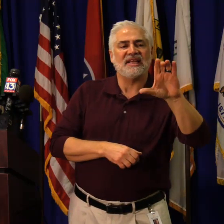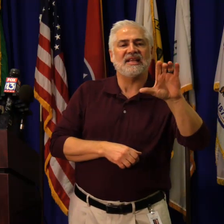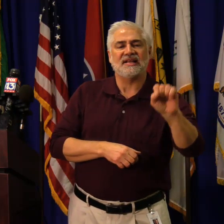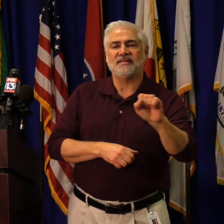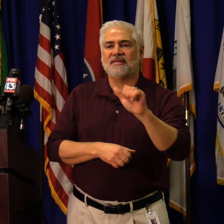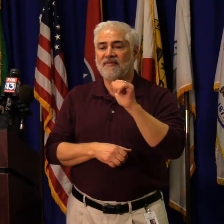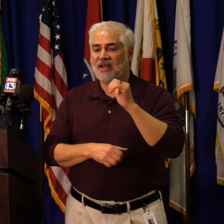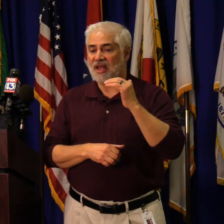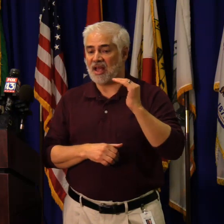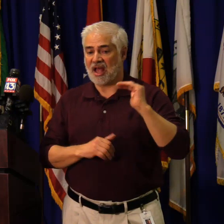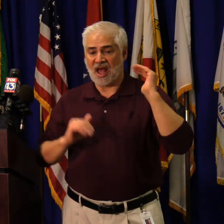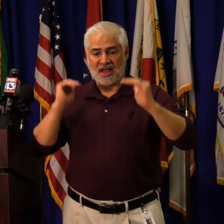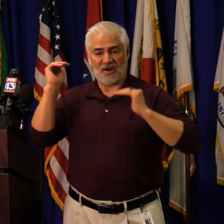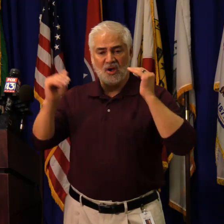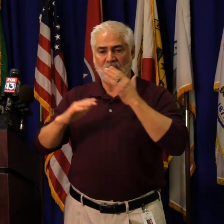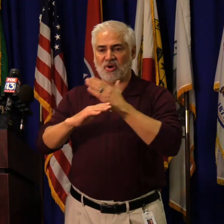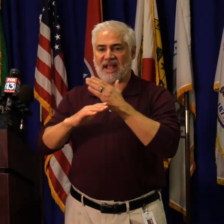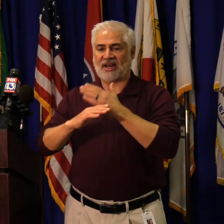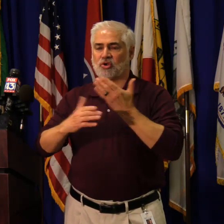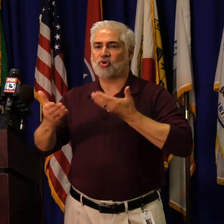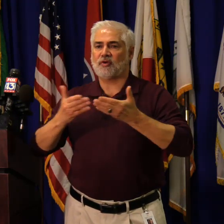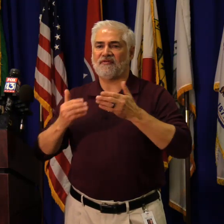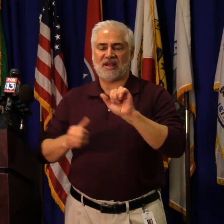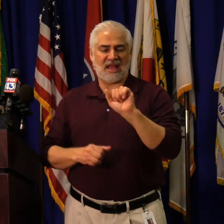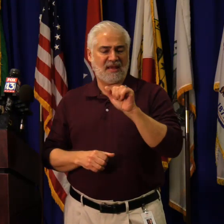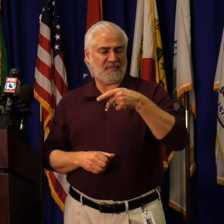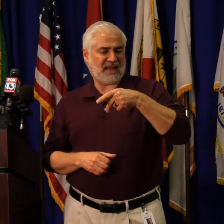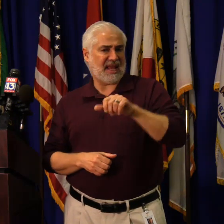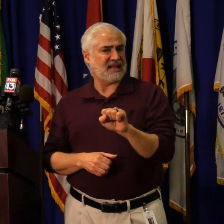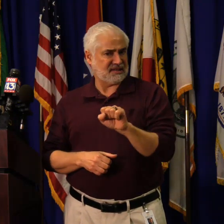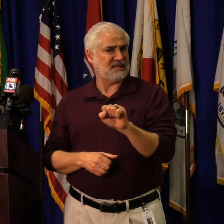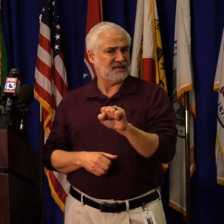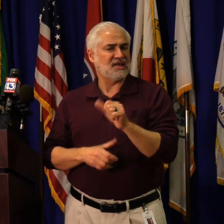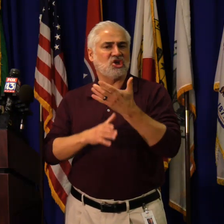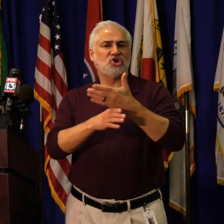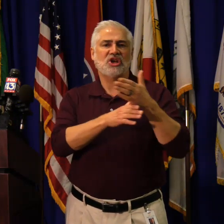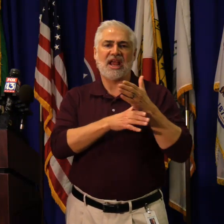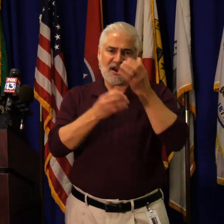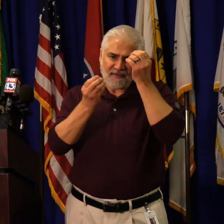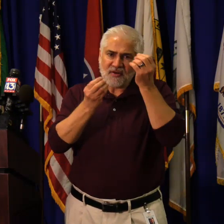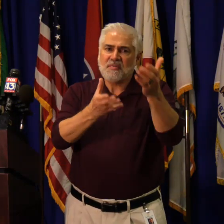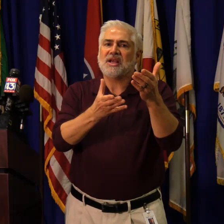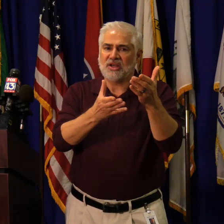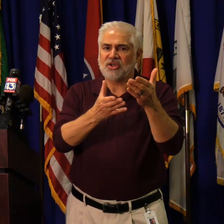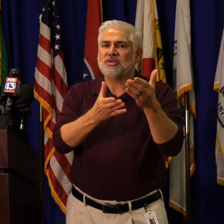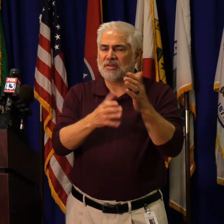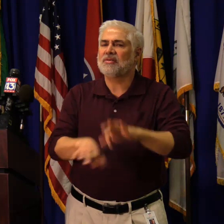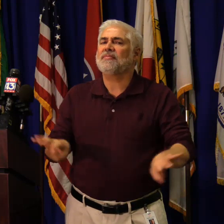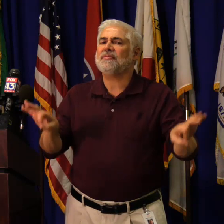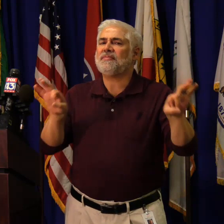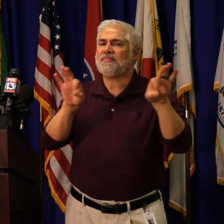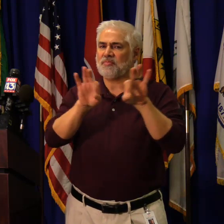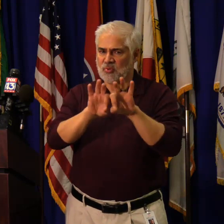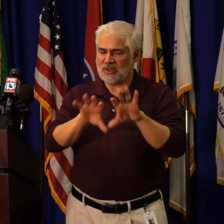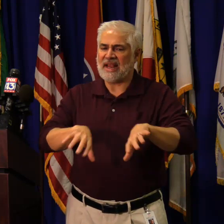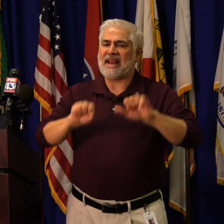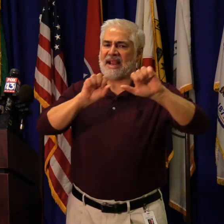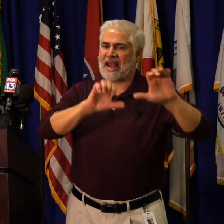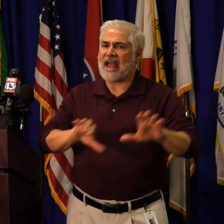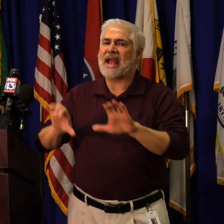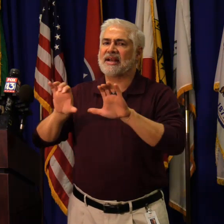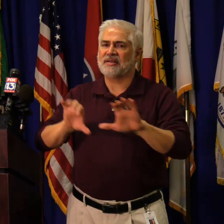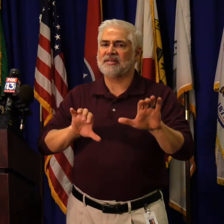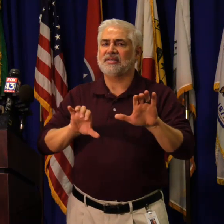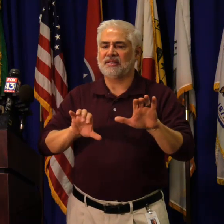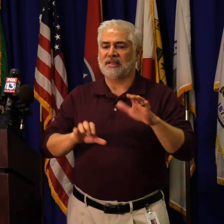Adult Protective Services and make sure that information is shared with people that can do something about it. The justice system is still open